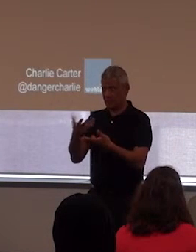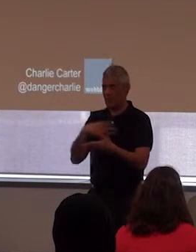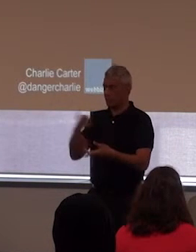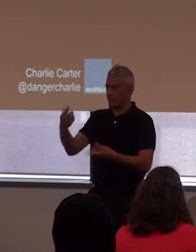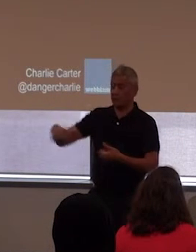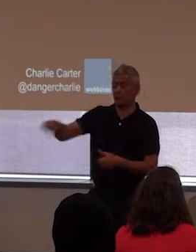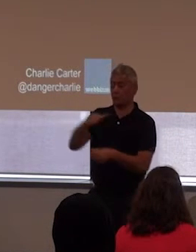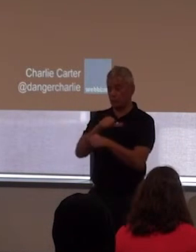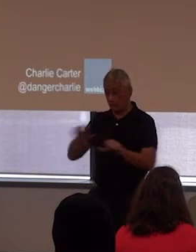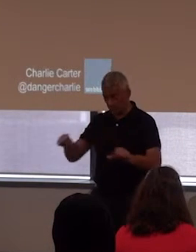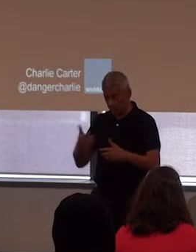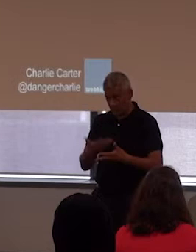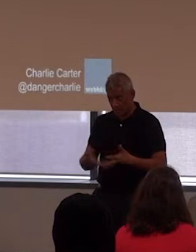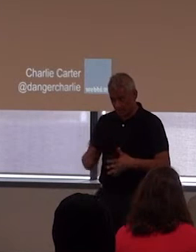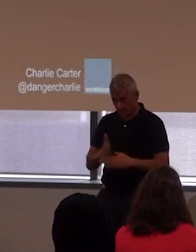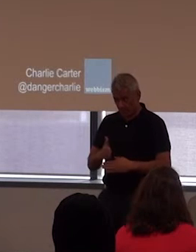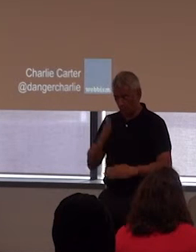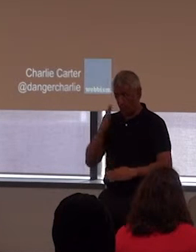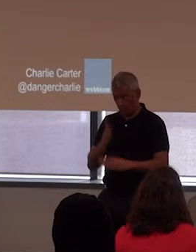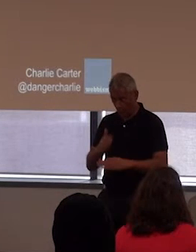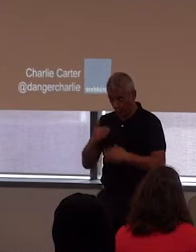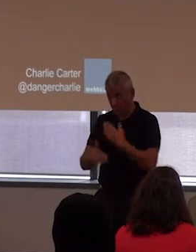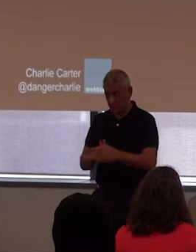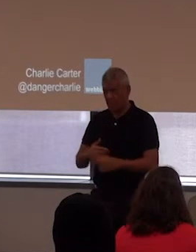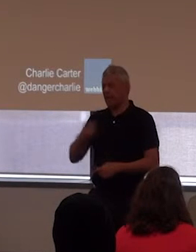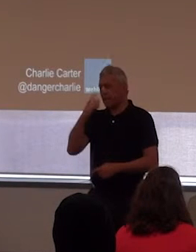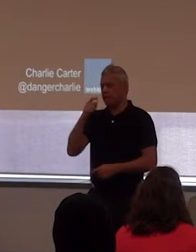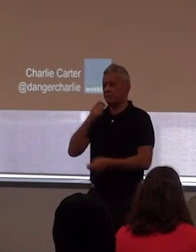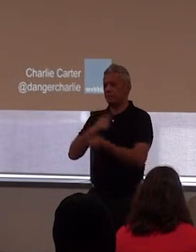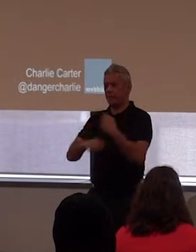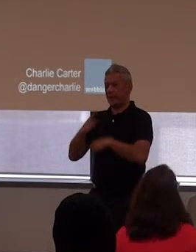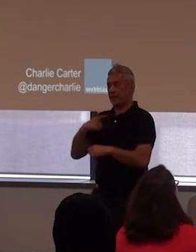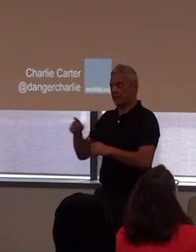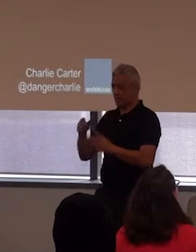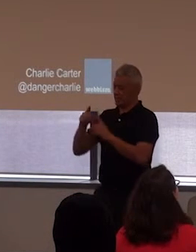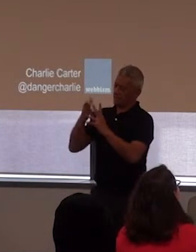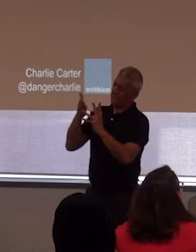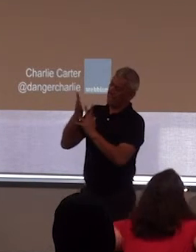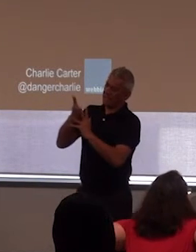and introduce people to the idea of accessibility, being an accessibility champion. So that was a really great event.